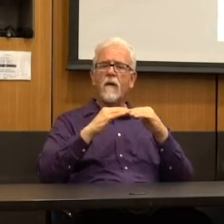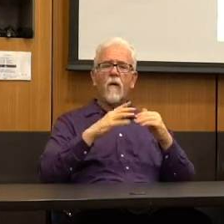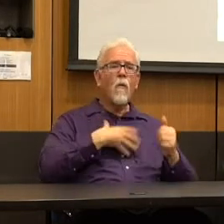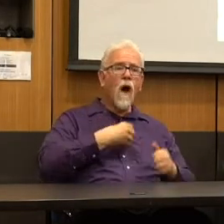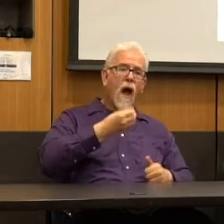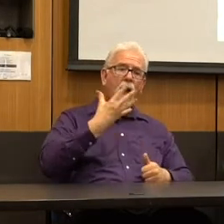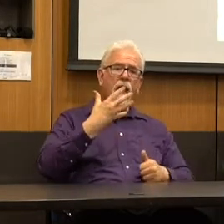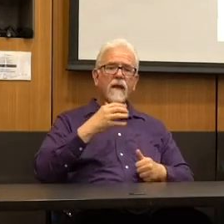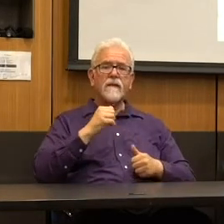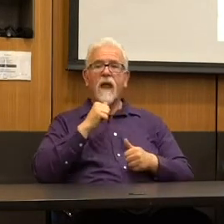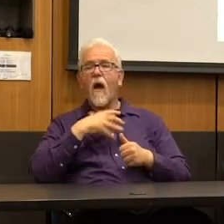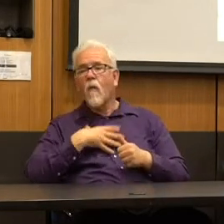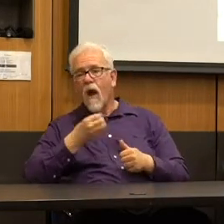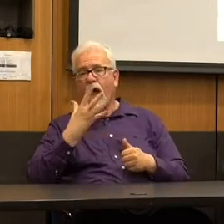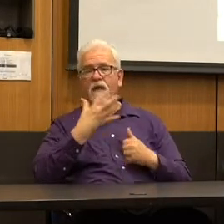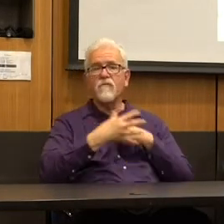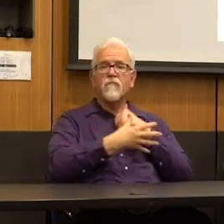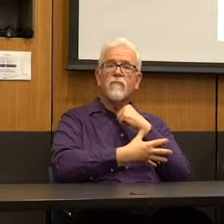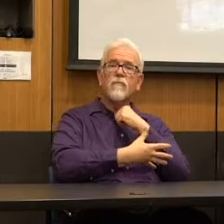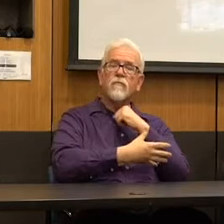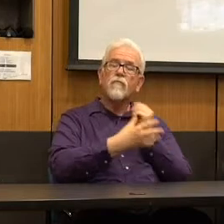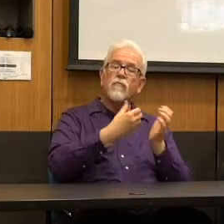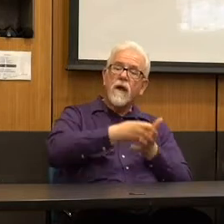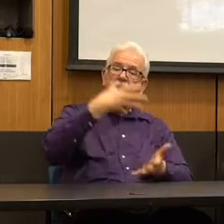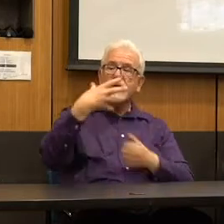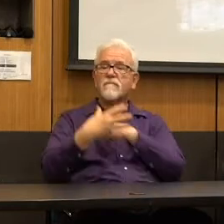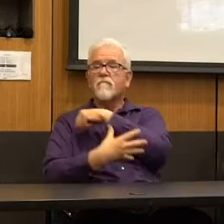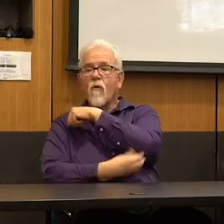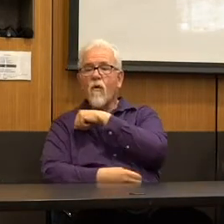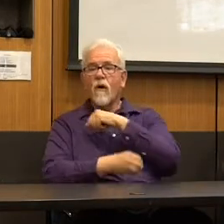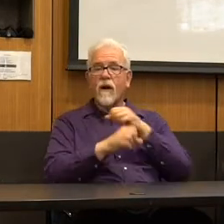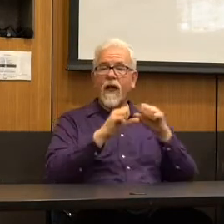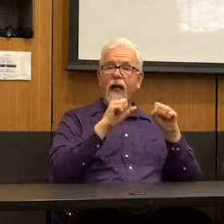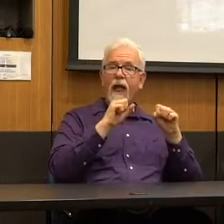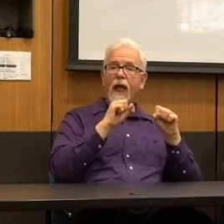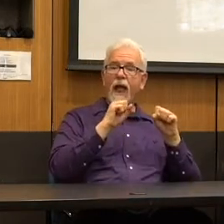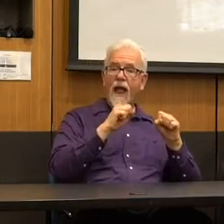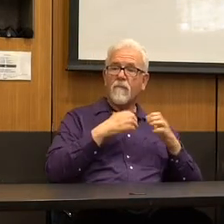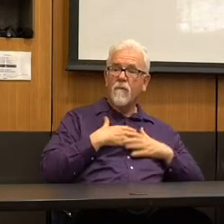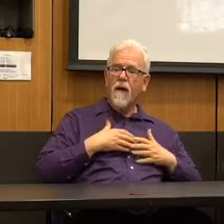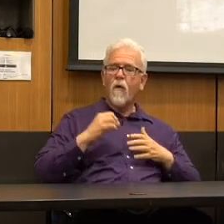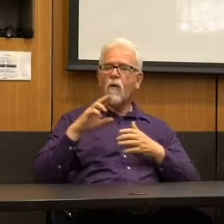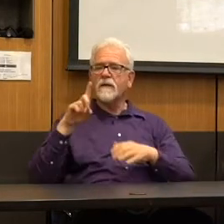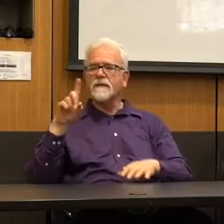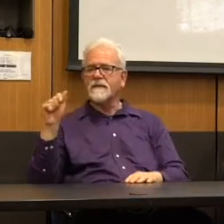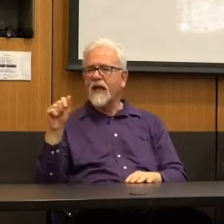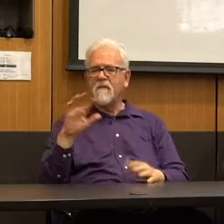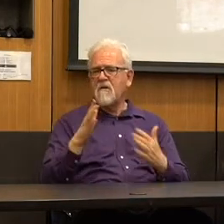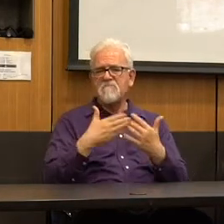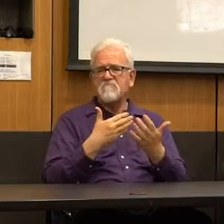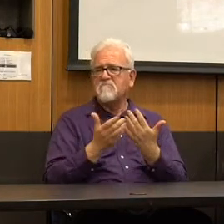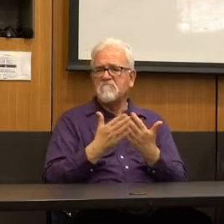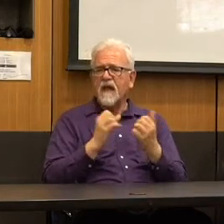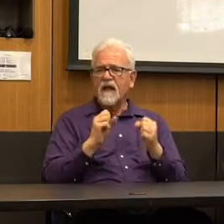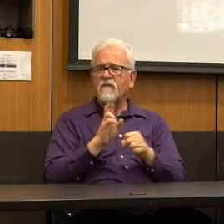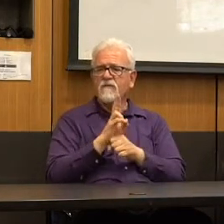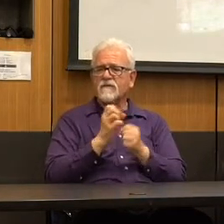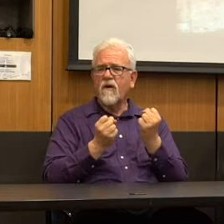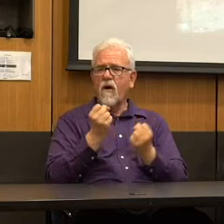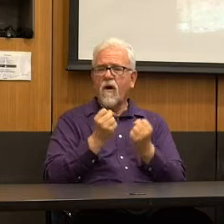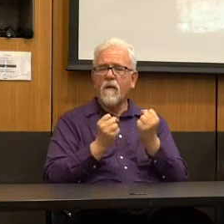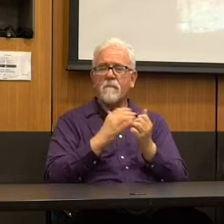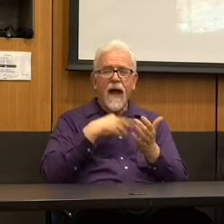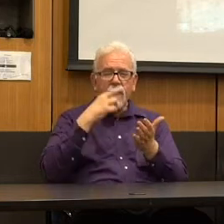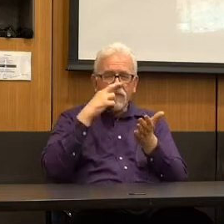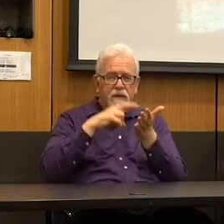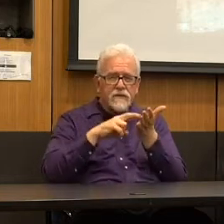or relatively poor, or able-bodied or disabled. In fact, in my research, one of the things that interested me the